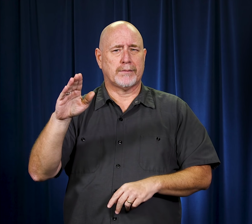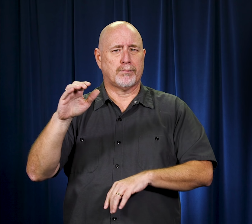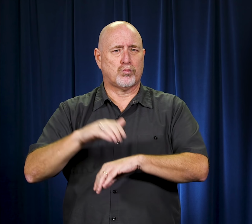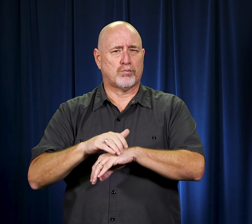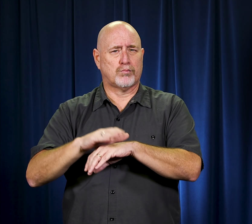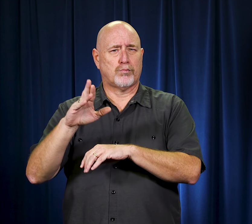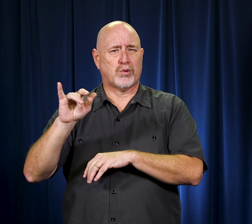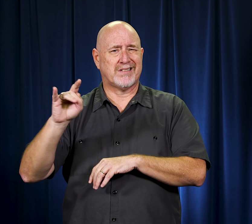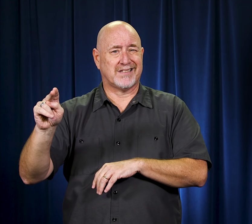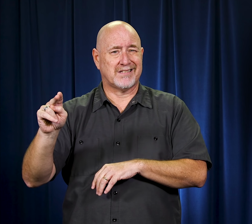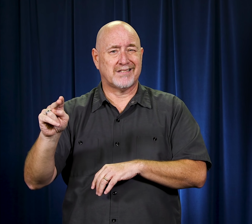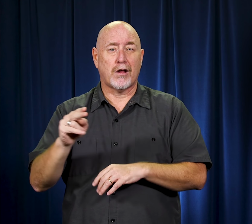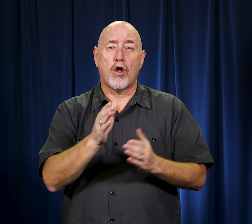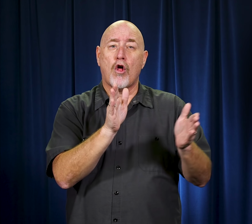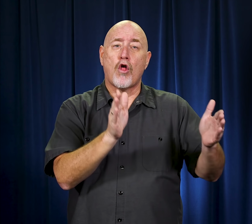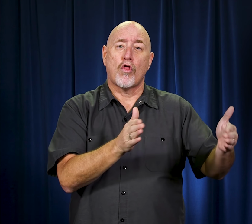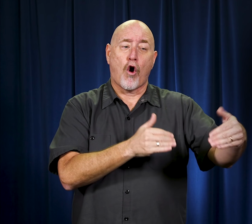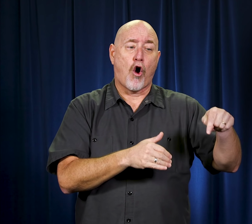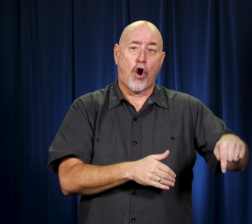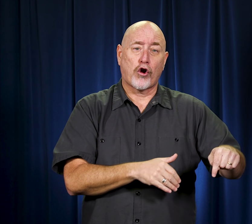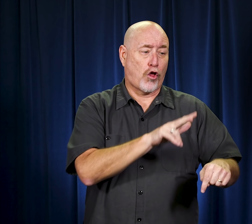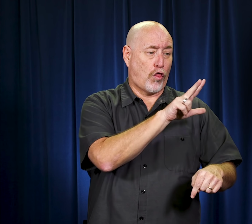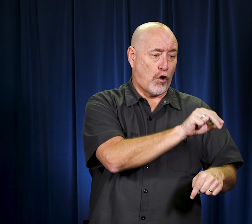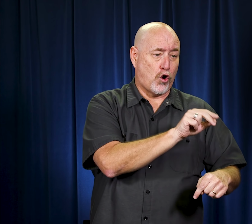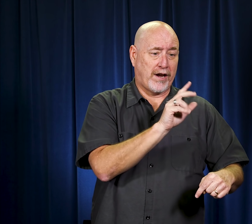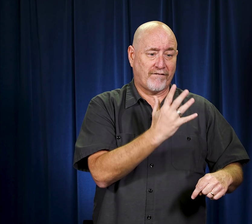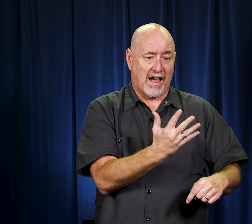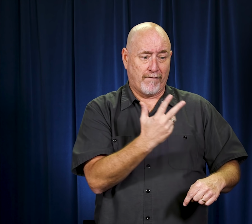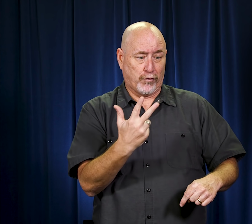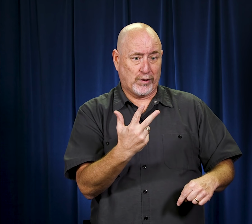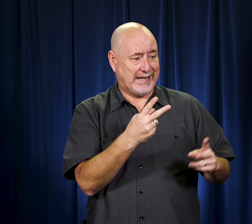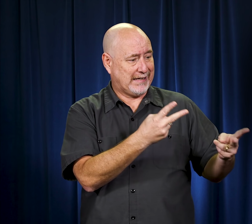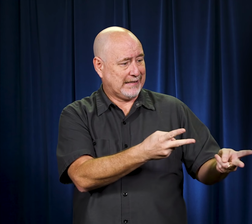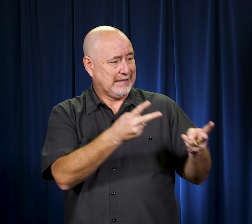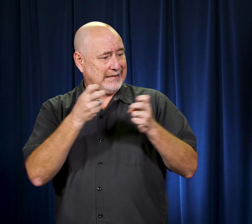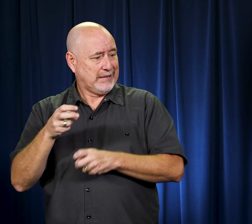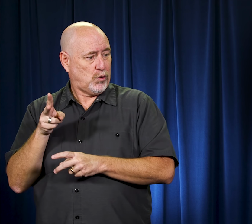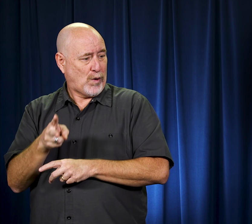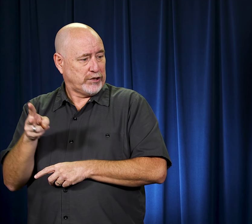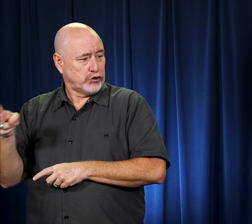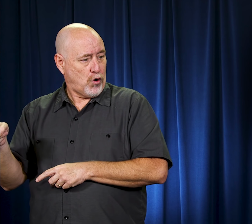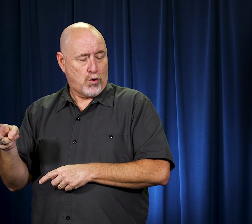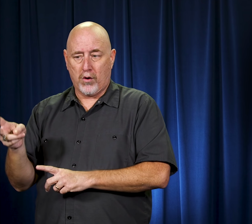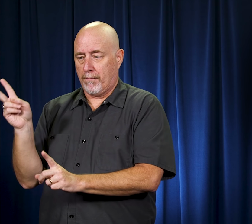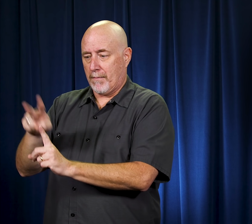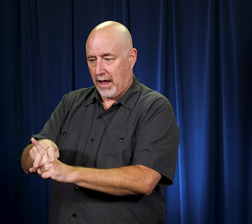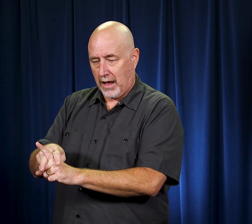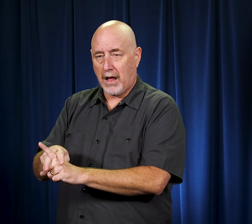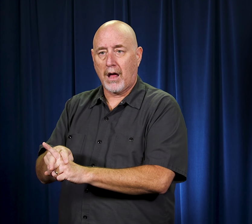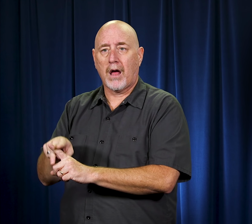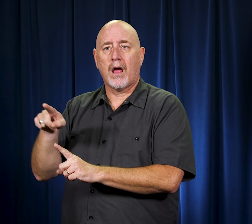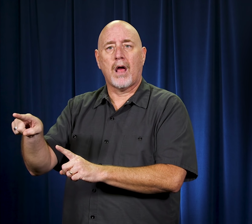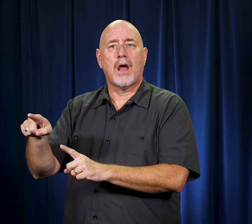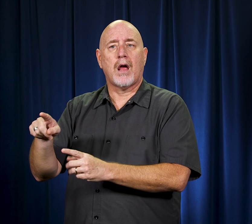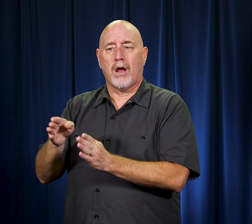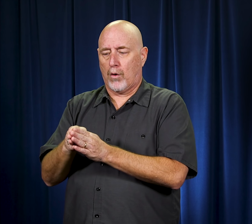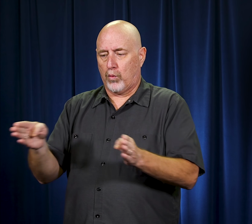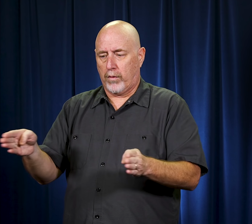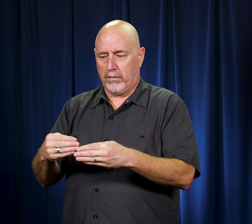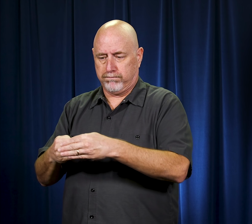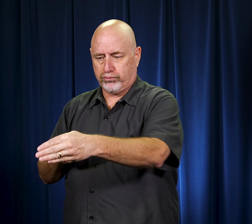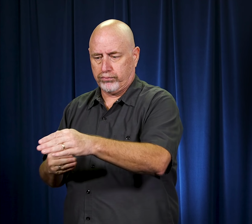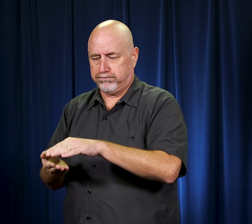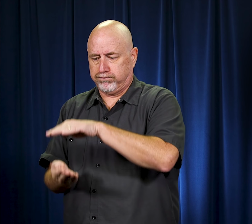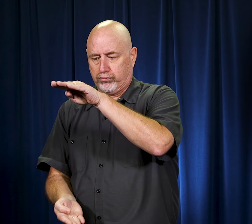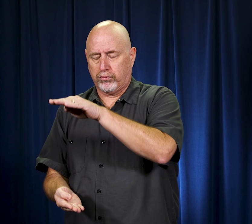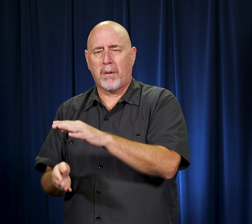similar ratio to that of the ark, 30 to 5 to 3. As it turns out, that 30 to 5 to 3 length to breadth to height